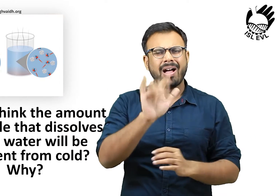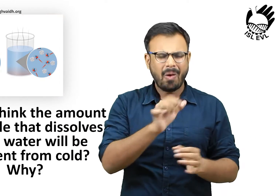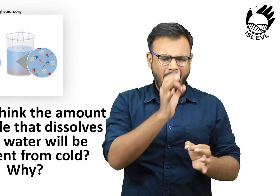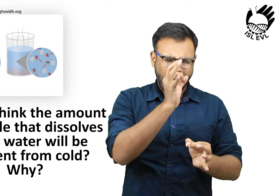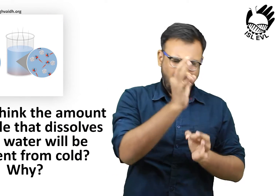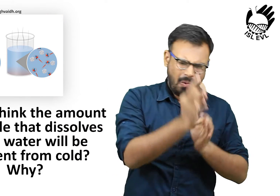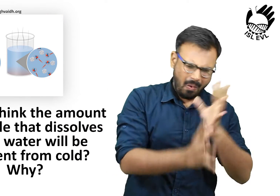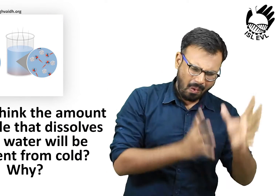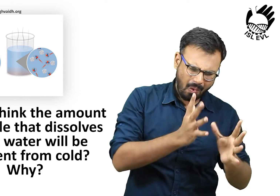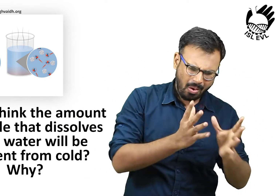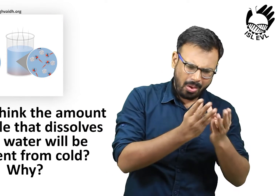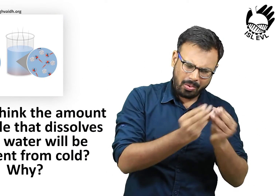be tested by the group.